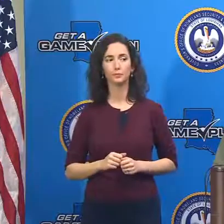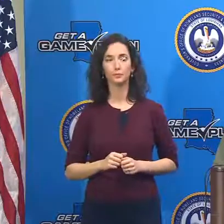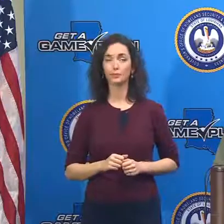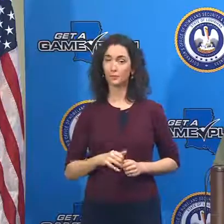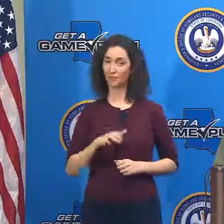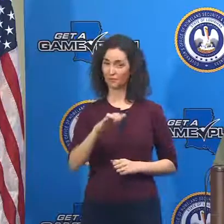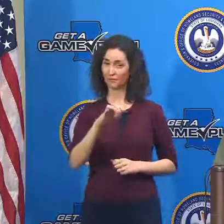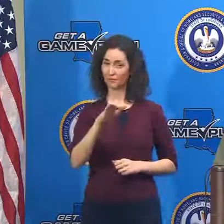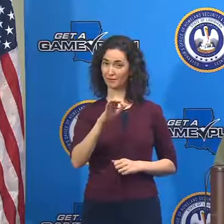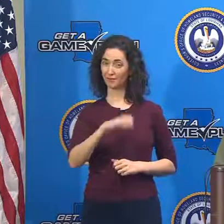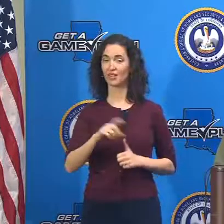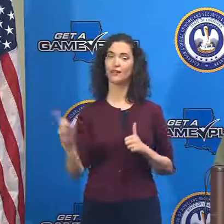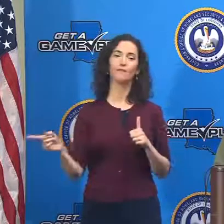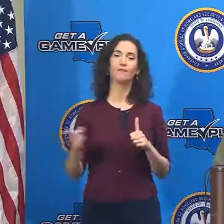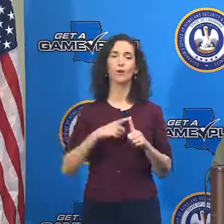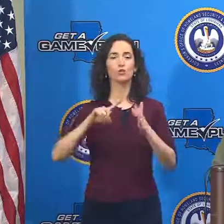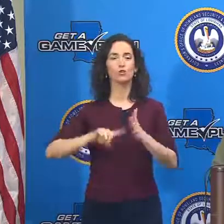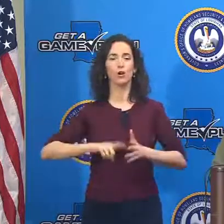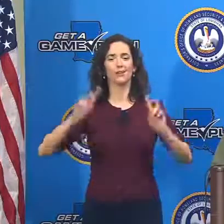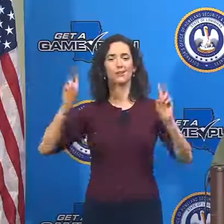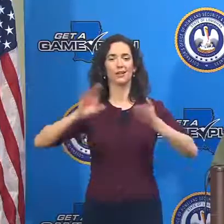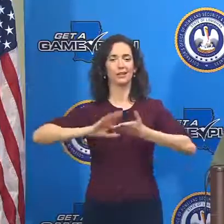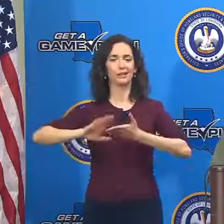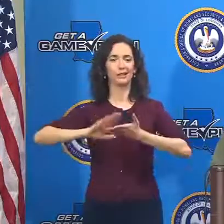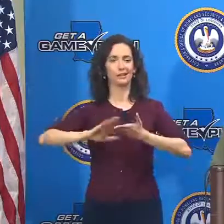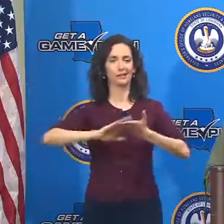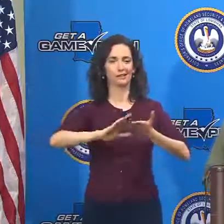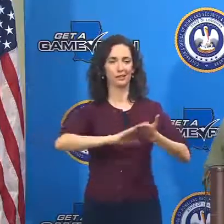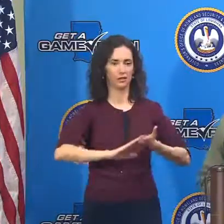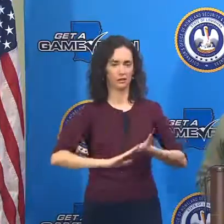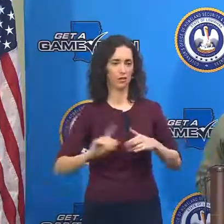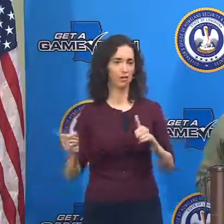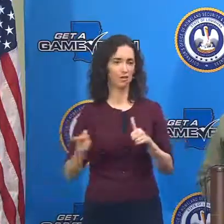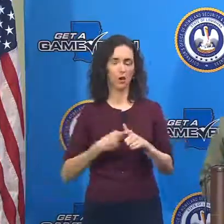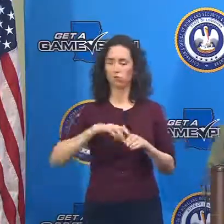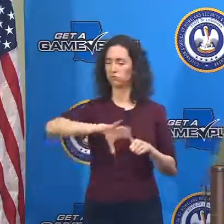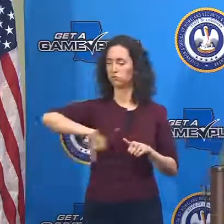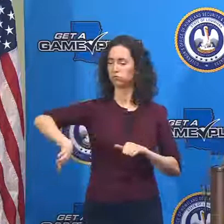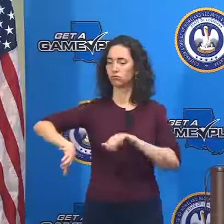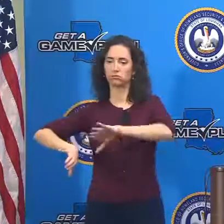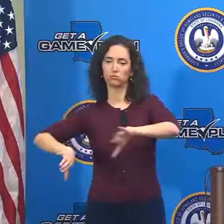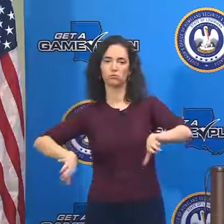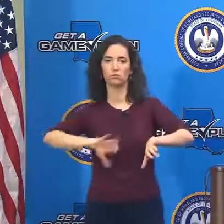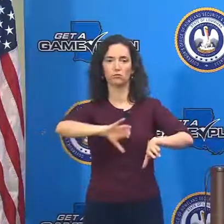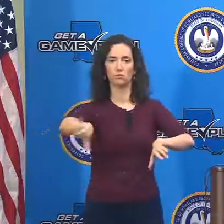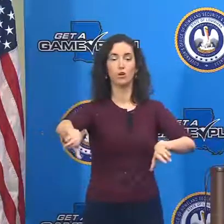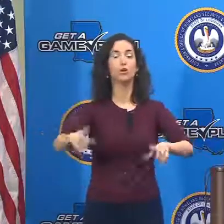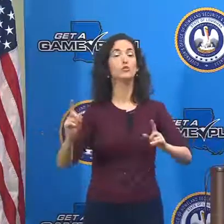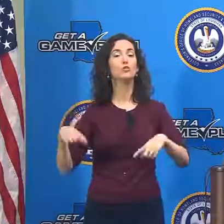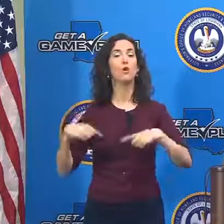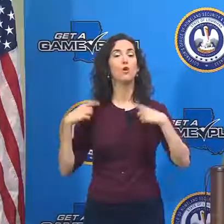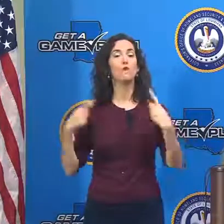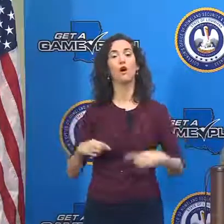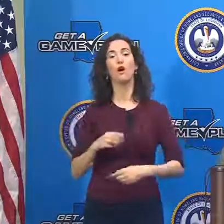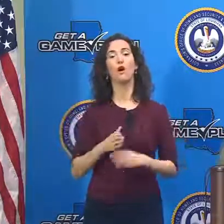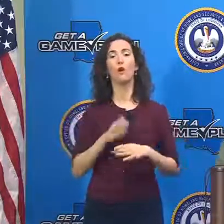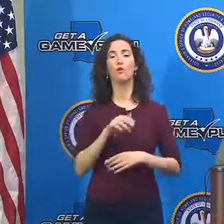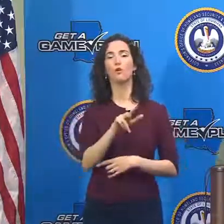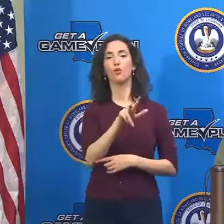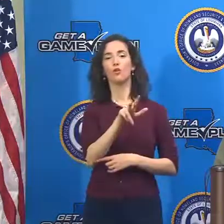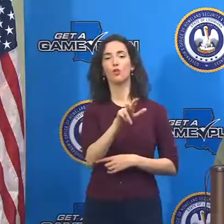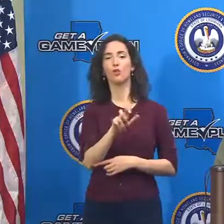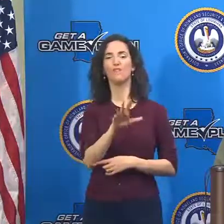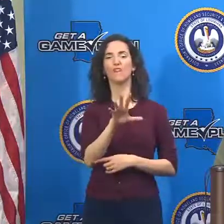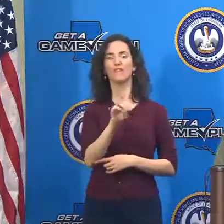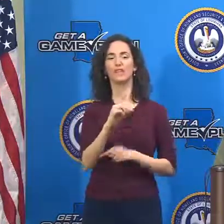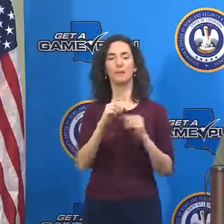the beginning of our debris operation. Thus far on our debris operation, we have cleared over 350 shoulder